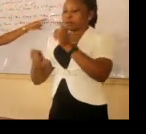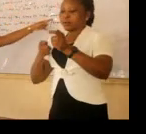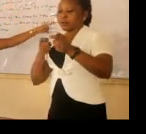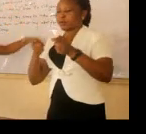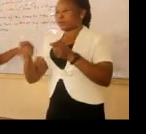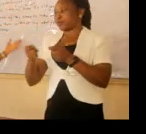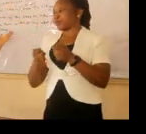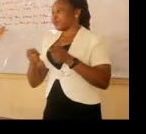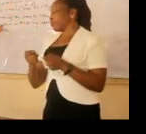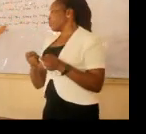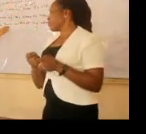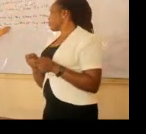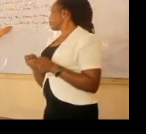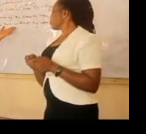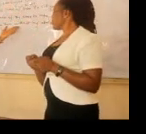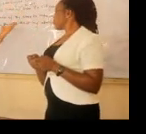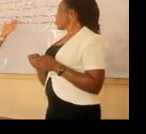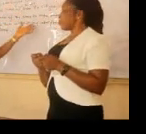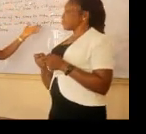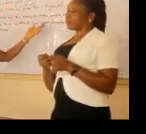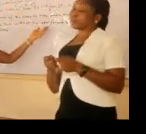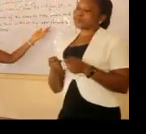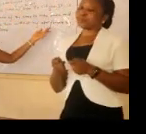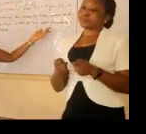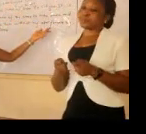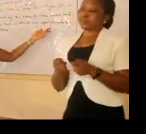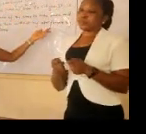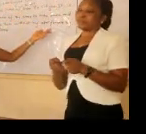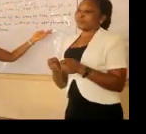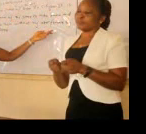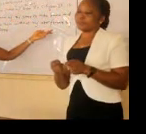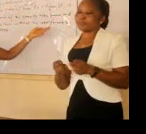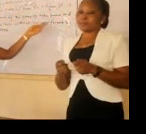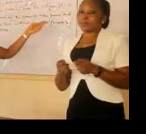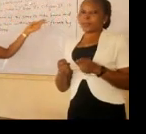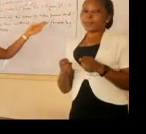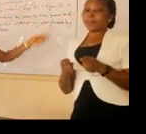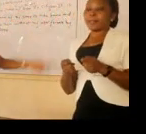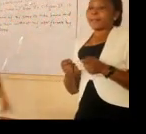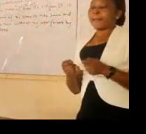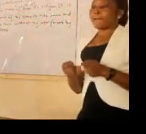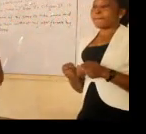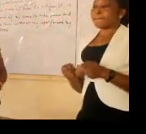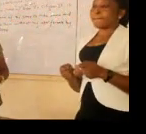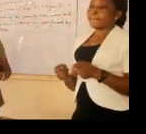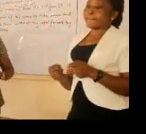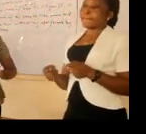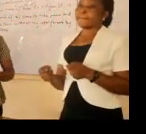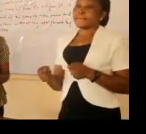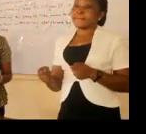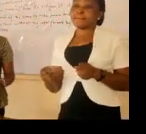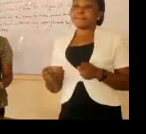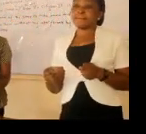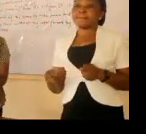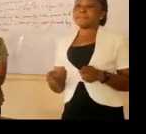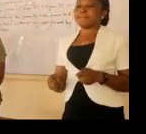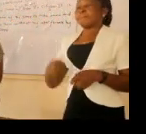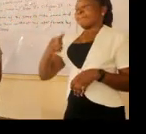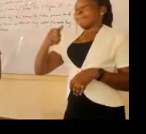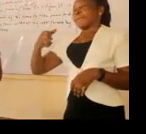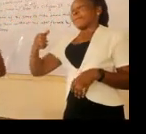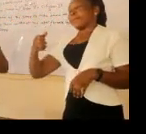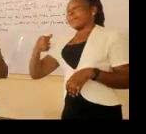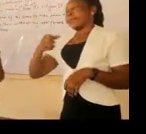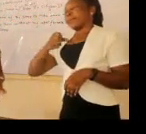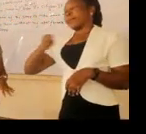to make laws and enforce them without any what? Interference. So in the other way around, a sovereign state